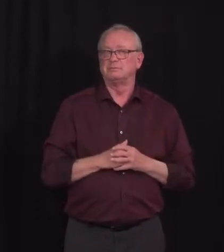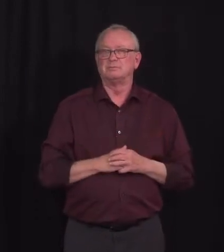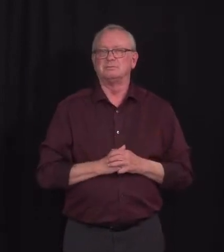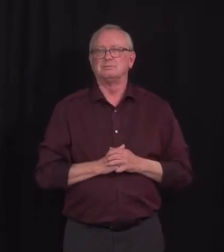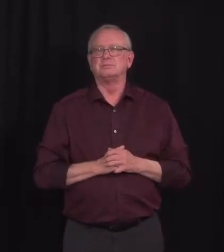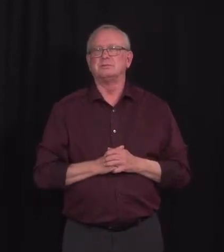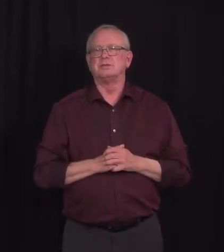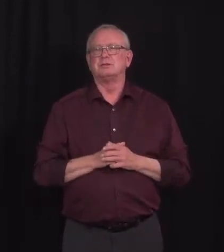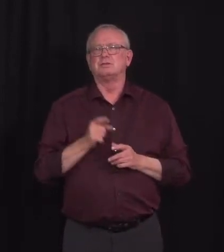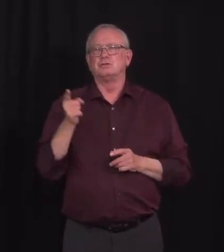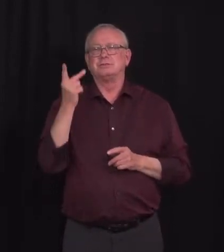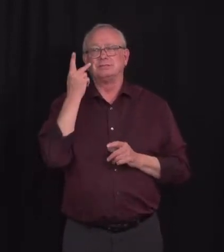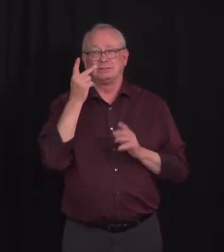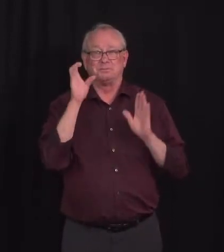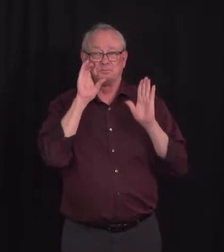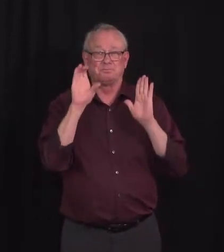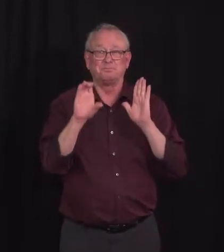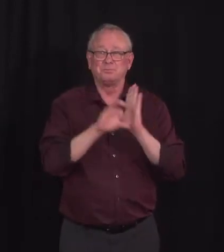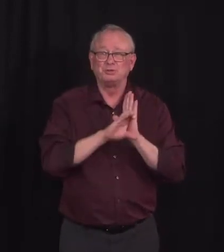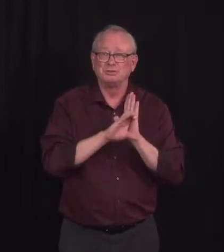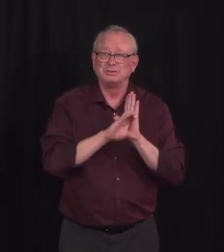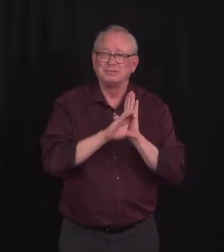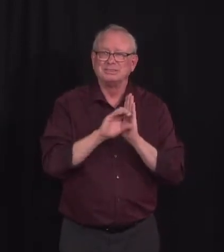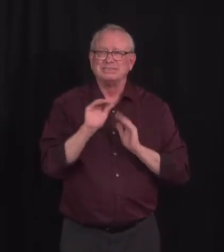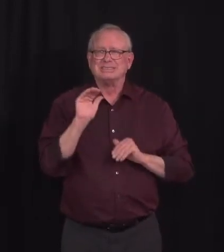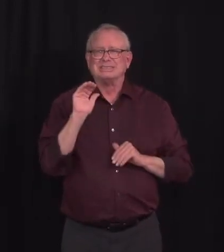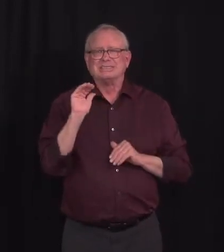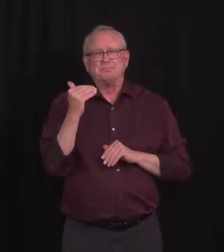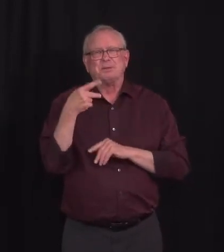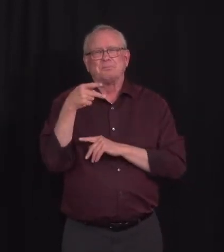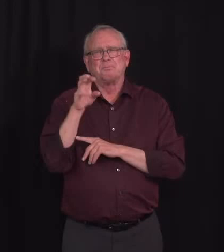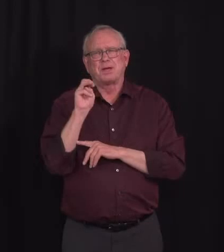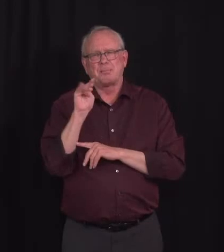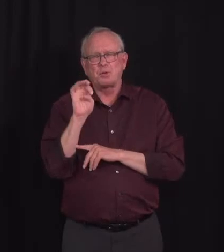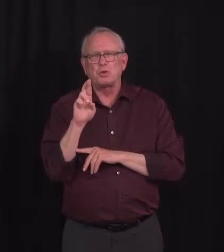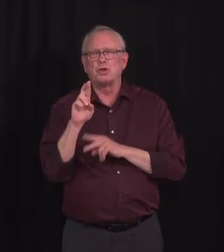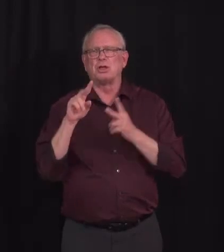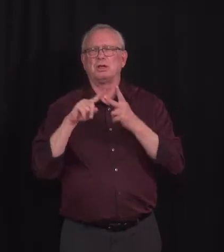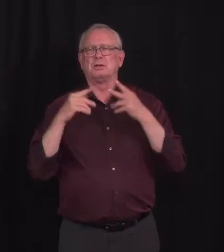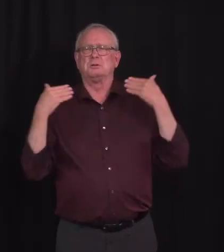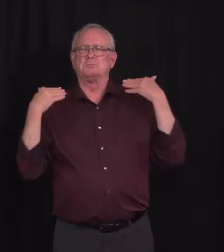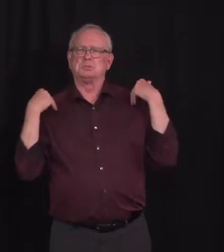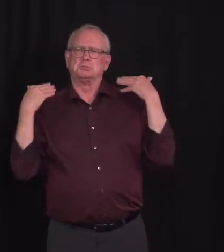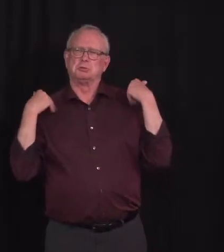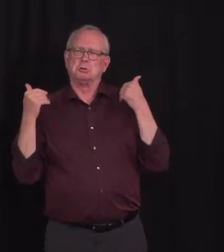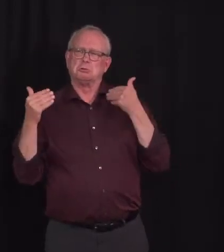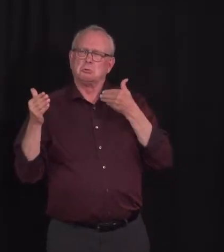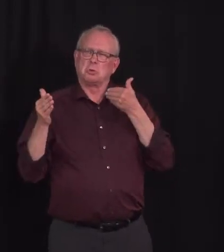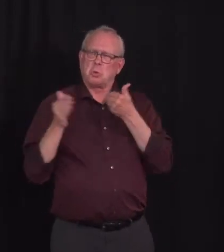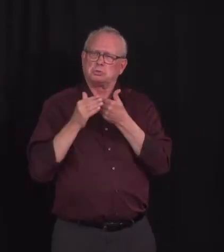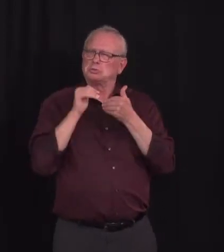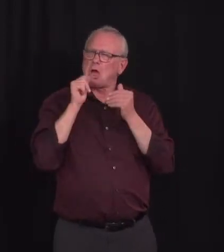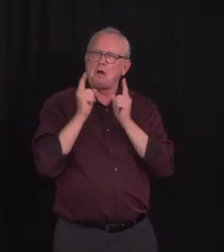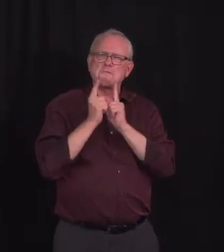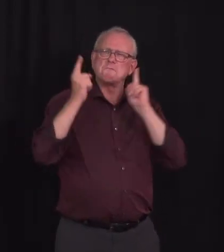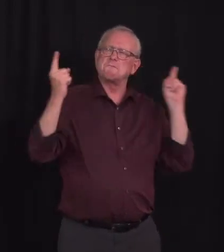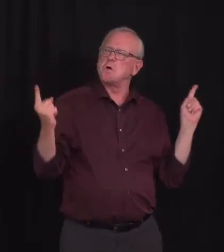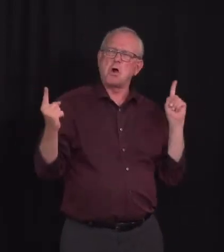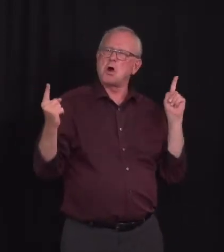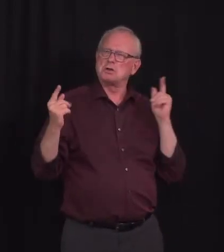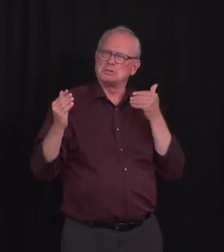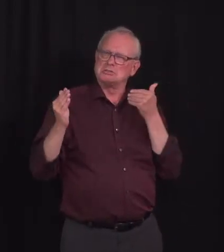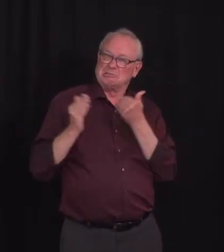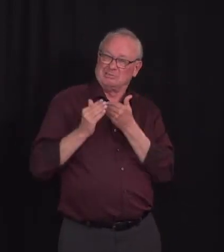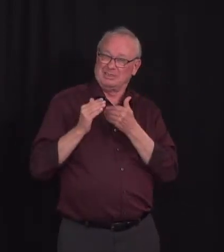it appears the Premier and the ministers are not sitting 2 meters apart. Also, does it still count as an outdoor space if they had to traverse through